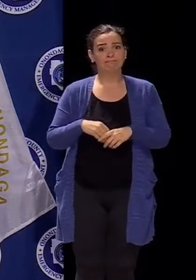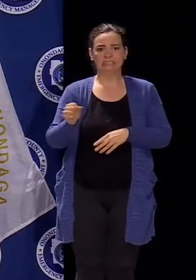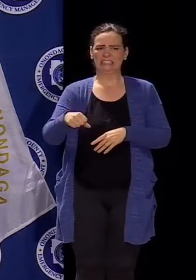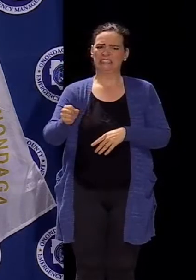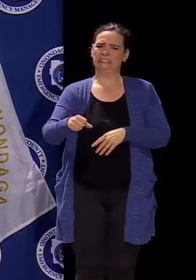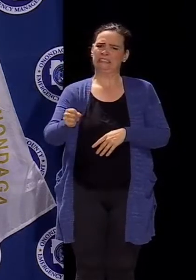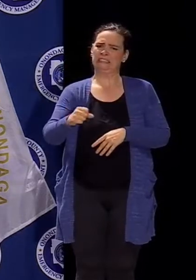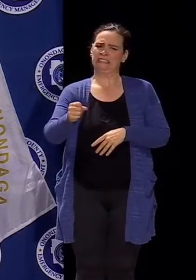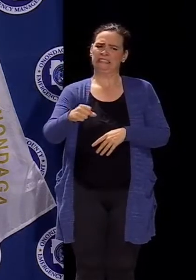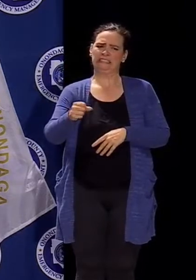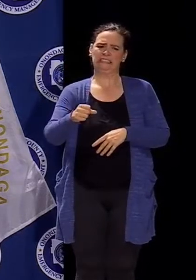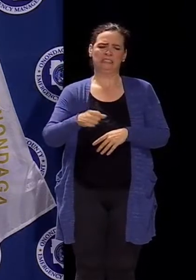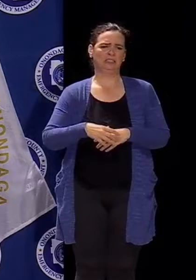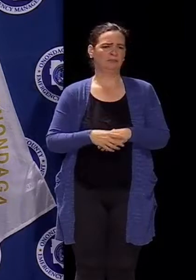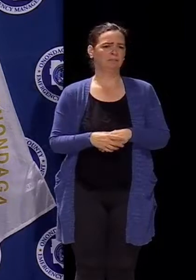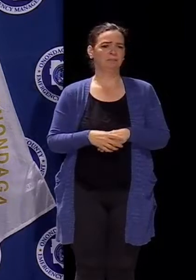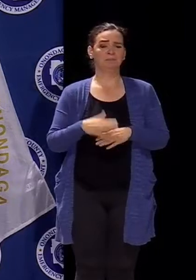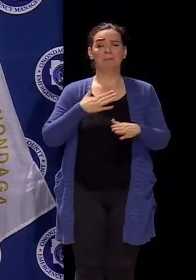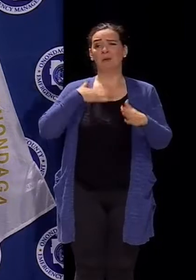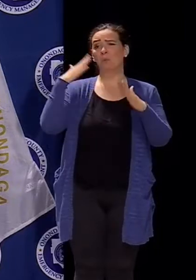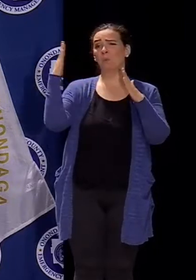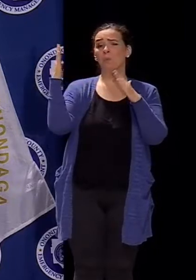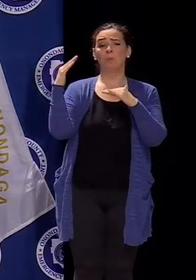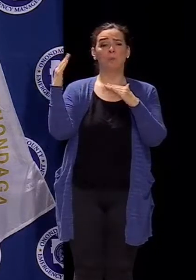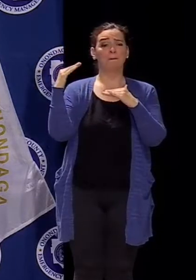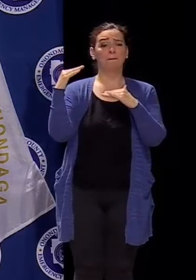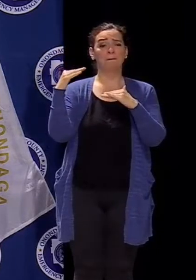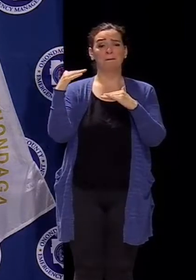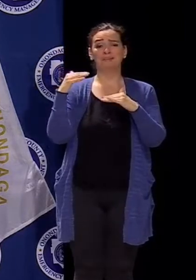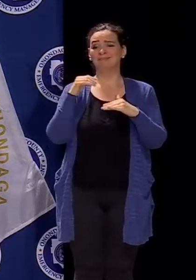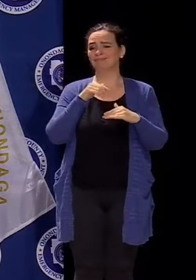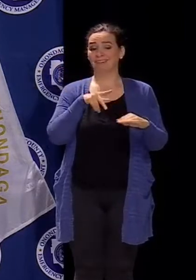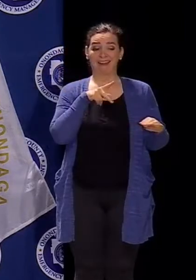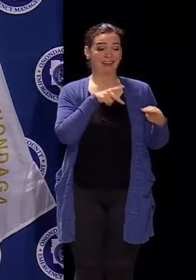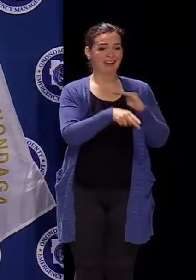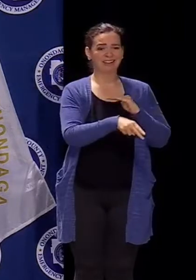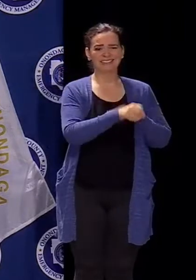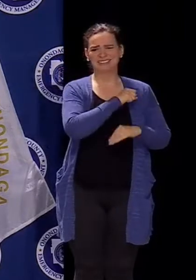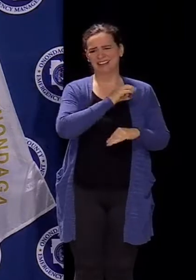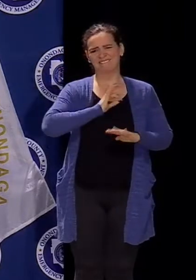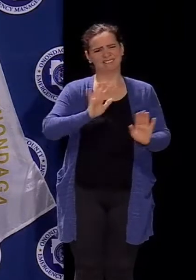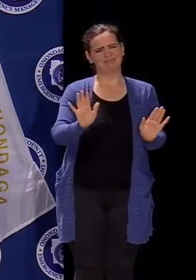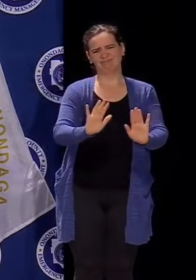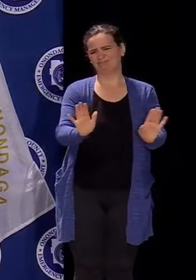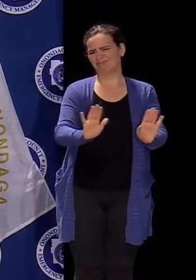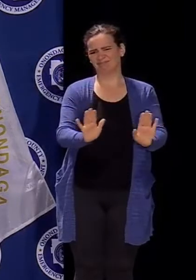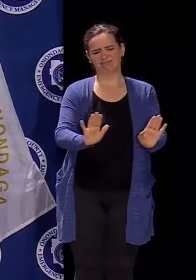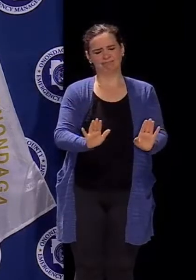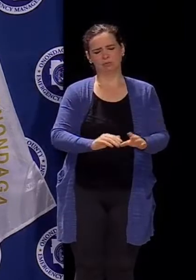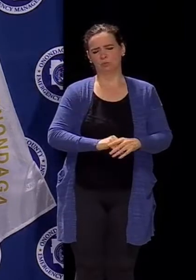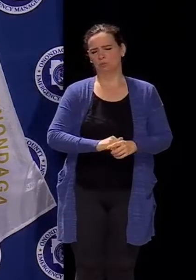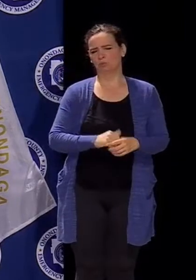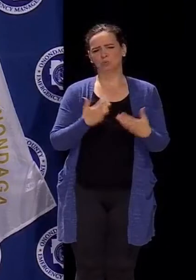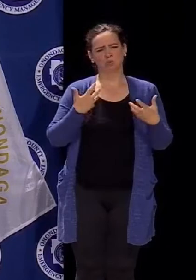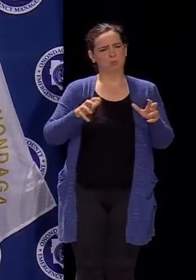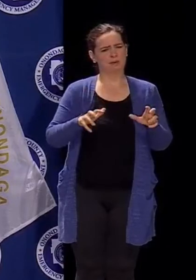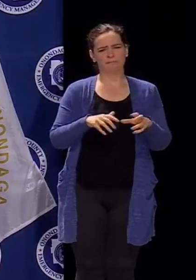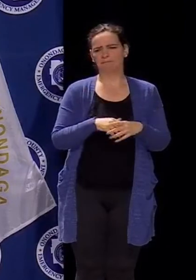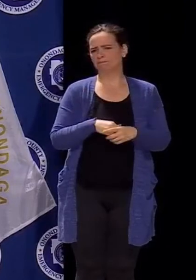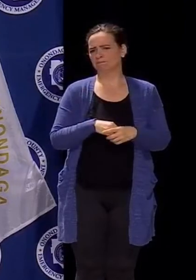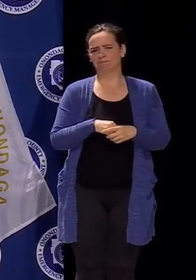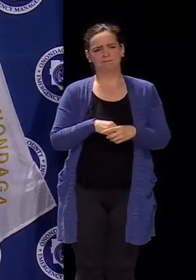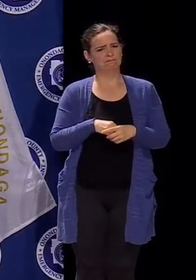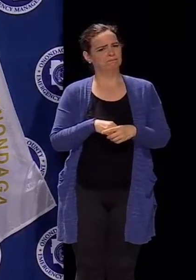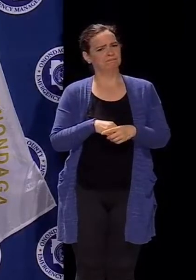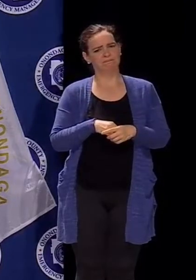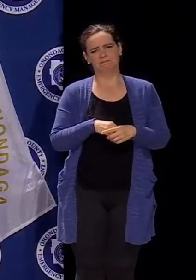have any more personnel adjustments. That may not be realistic. I can guarantee you that's not realistic